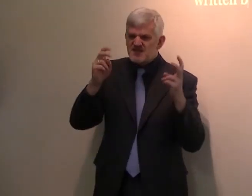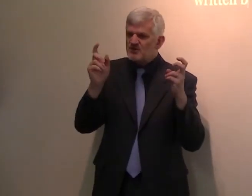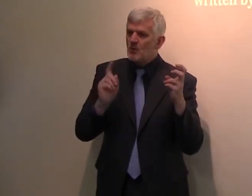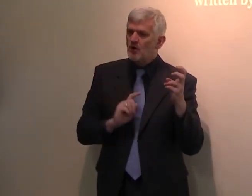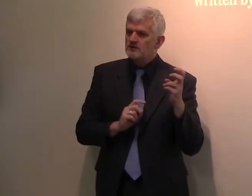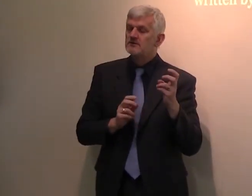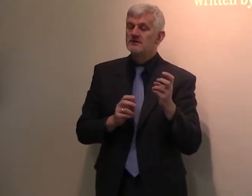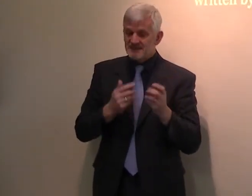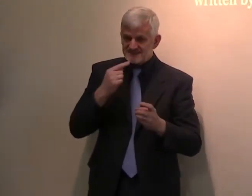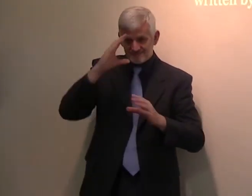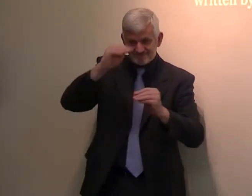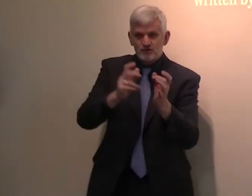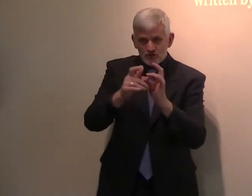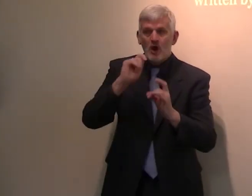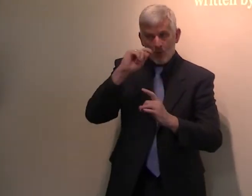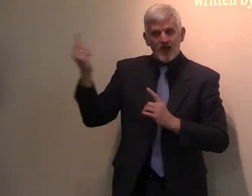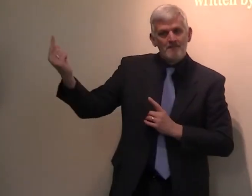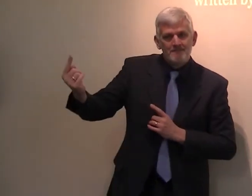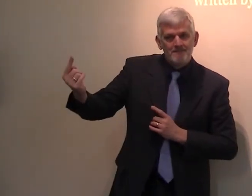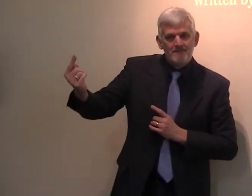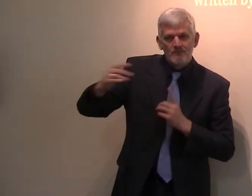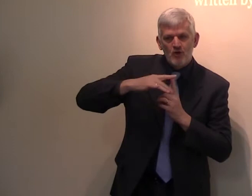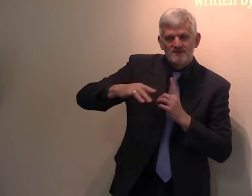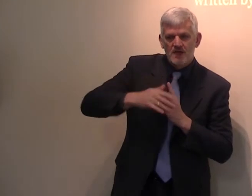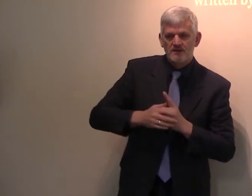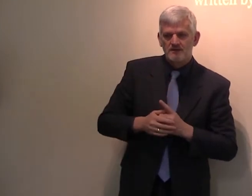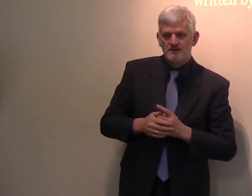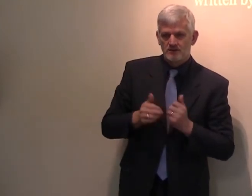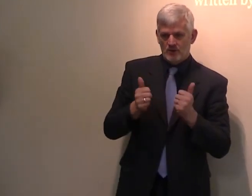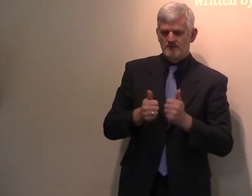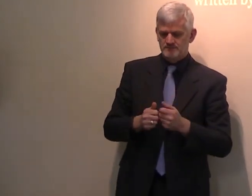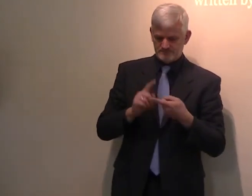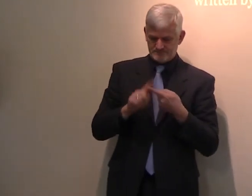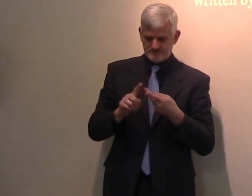Second, the Lord Jesus Christ was conceived by the power of the Holy Spirit.